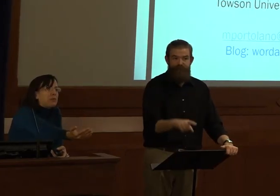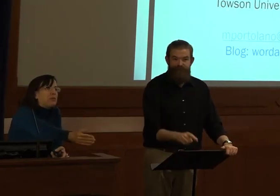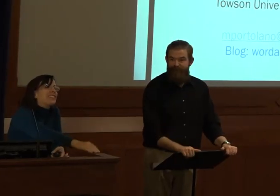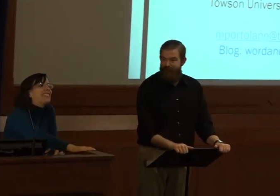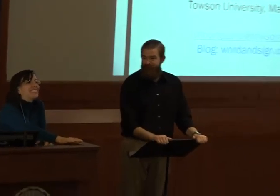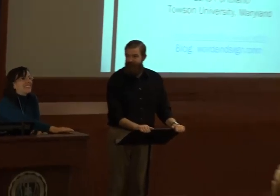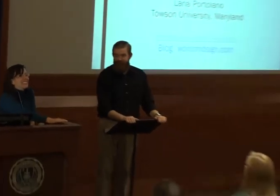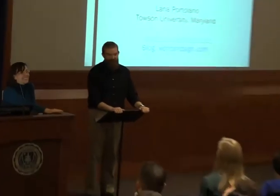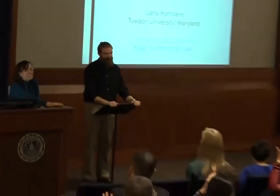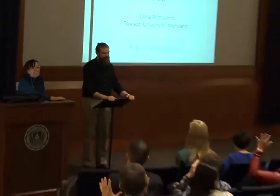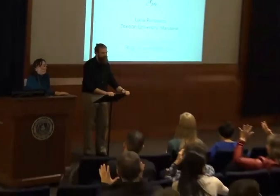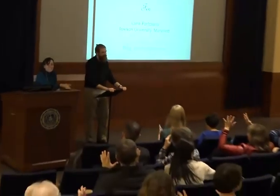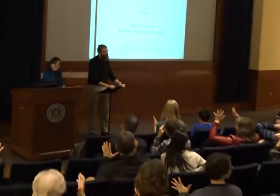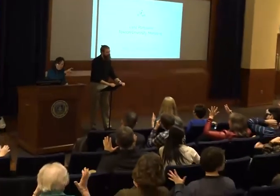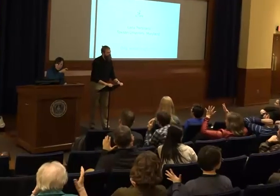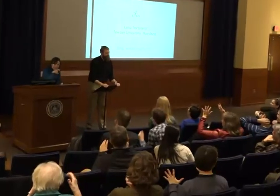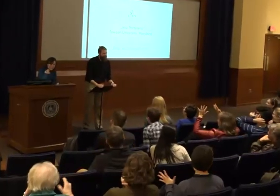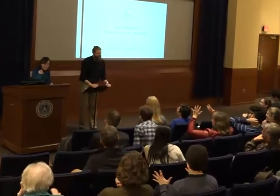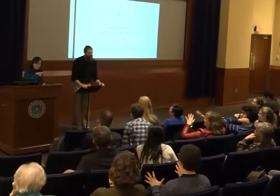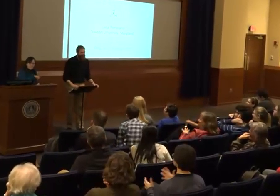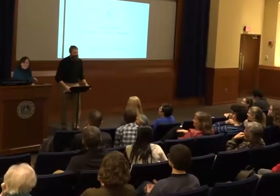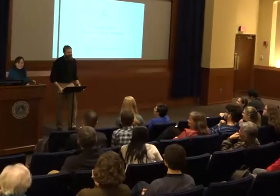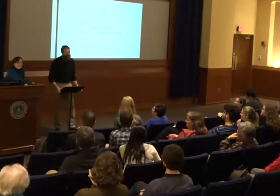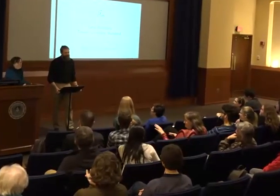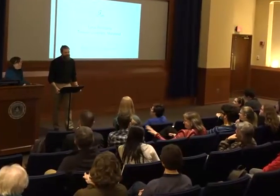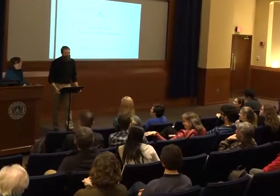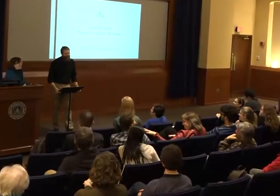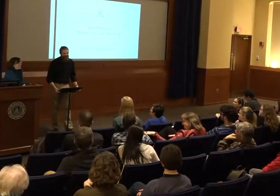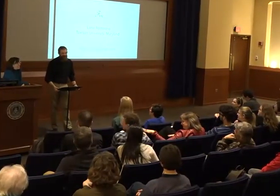Thank you. Any questions?